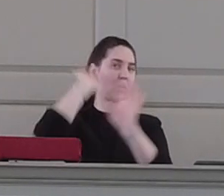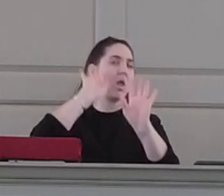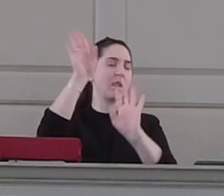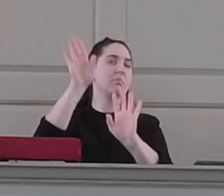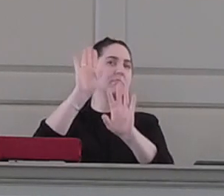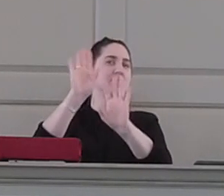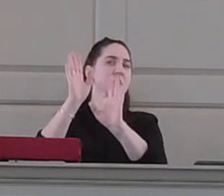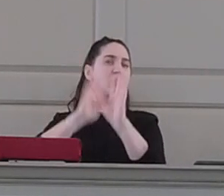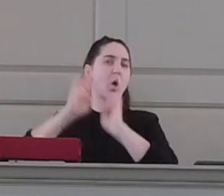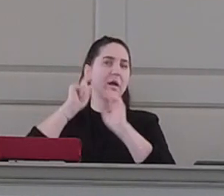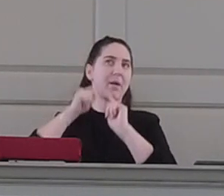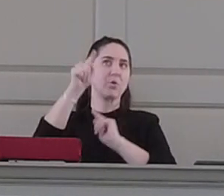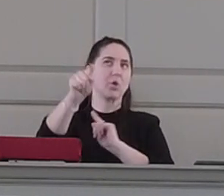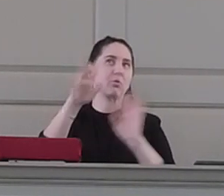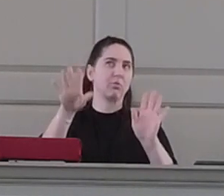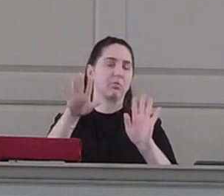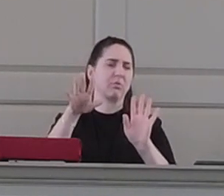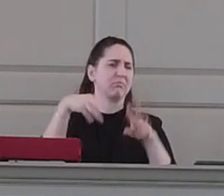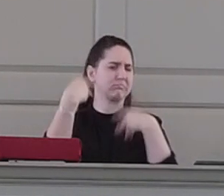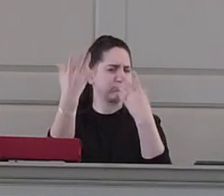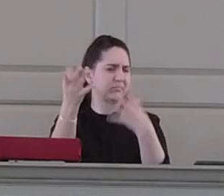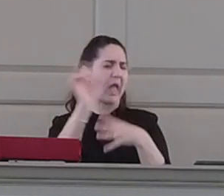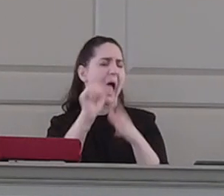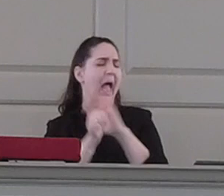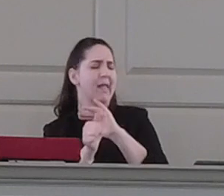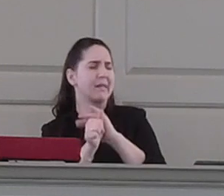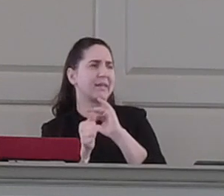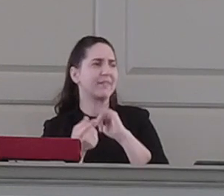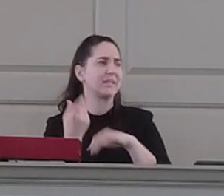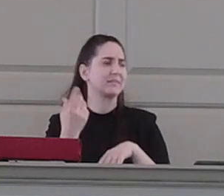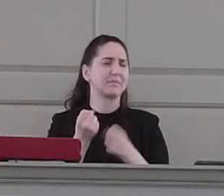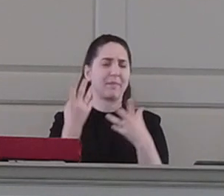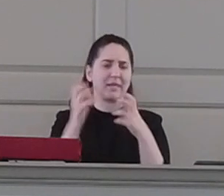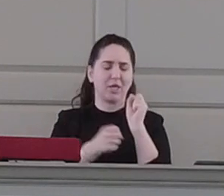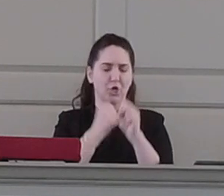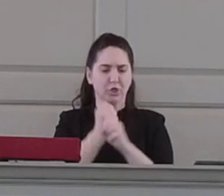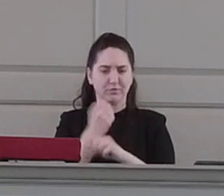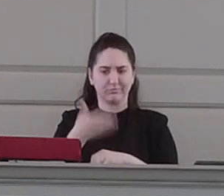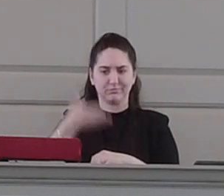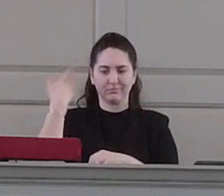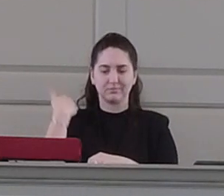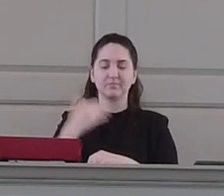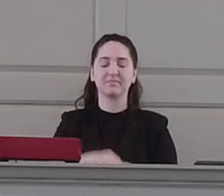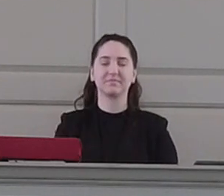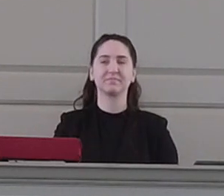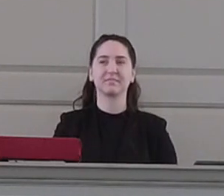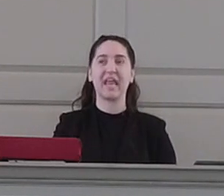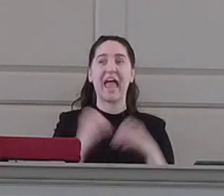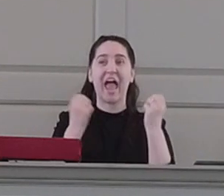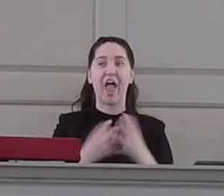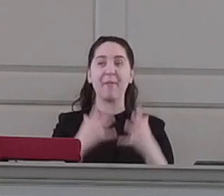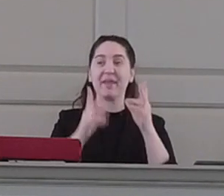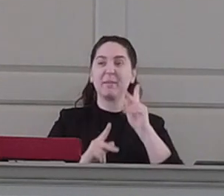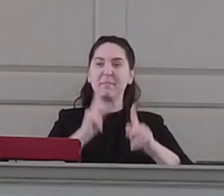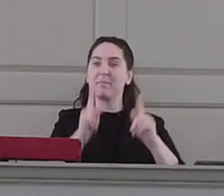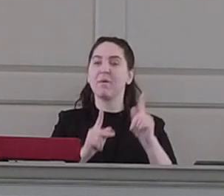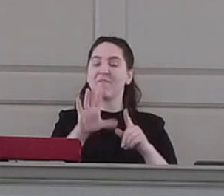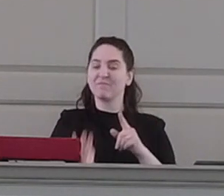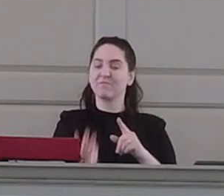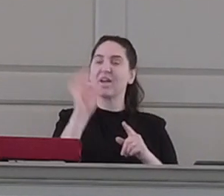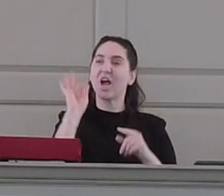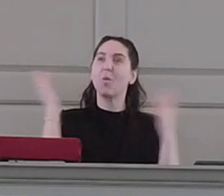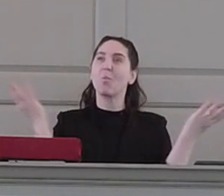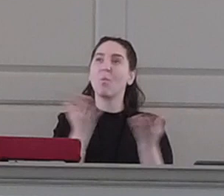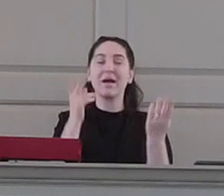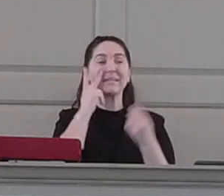about about where you've been hiding these past years. How many of you have found the